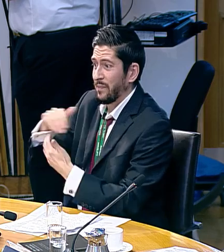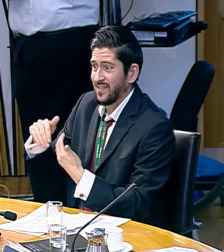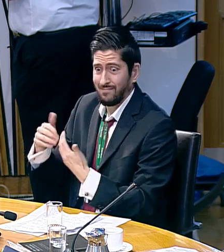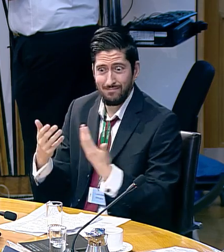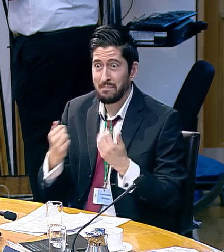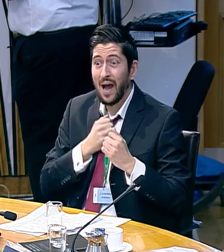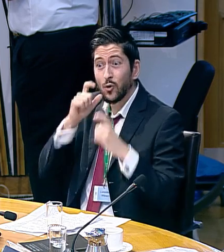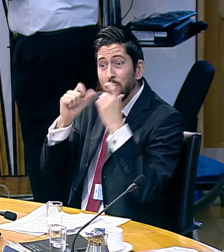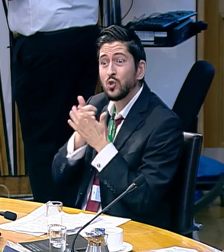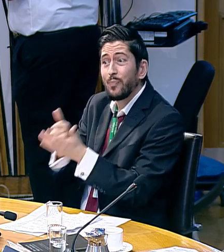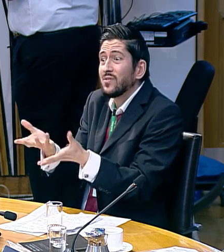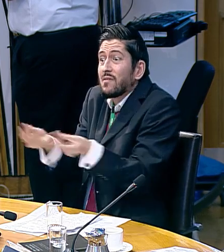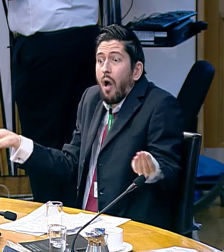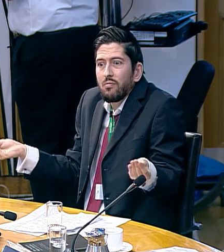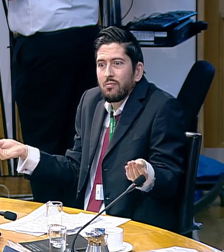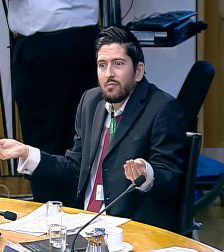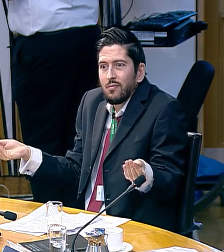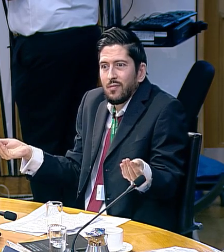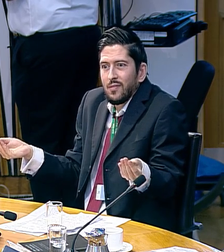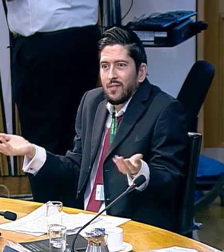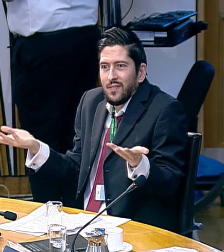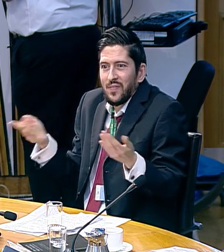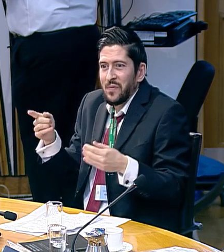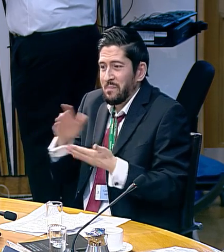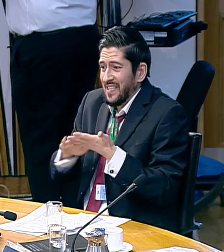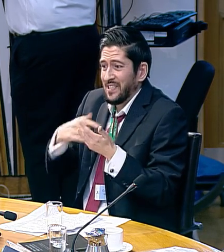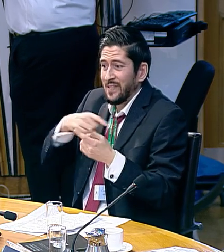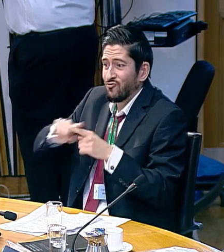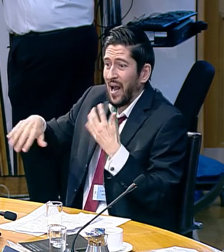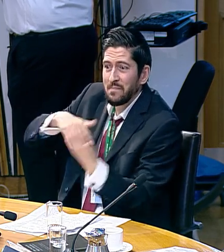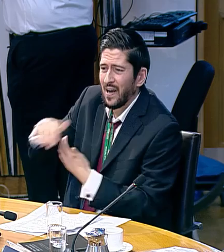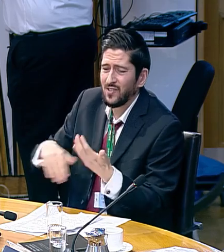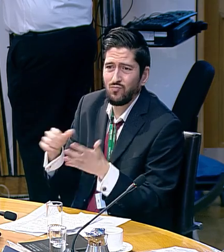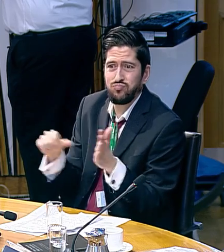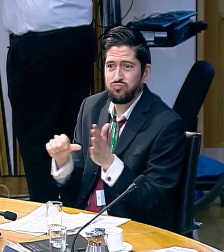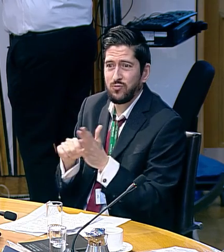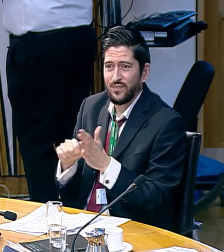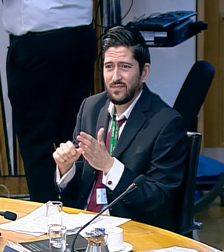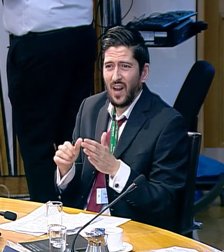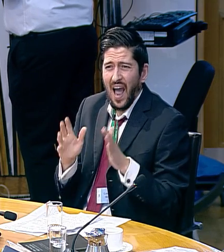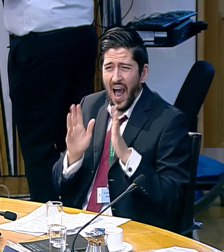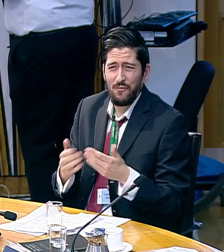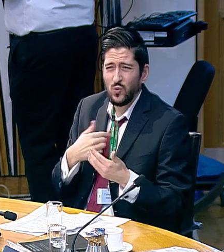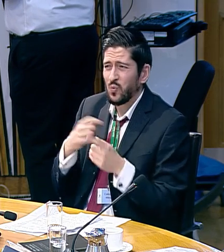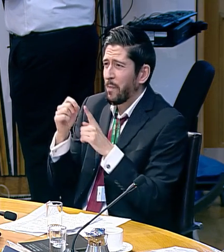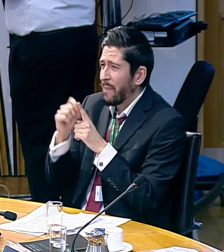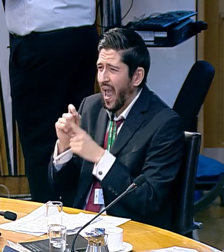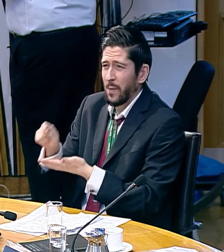in a lunchroom in a social situation with no communication at all. And trying to mix with other students as a deaf